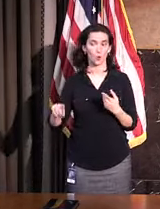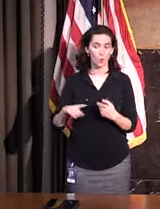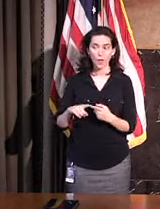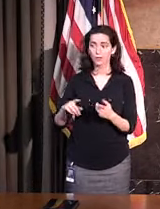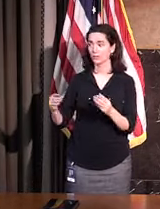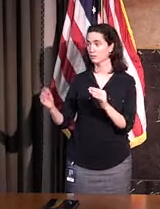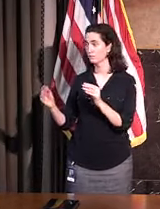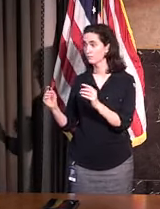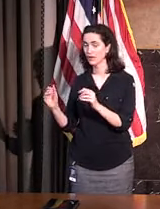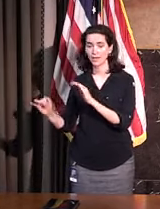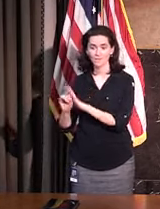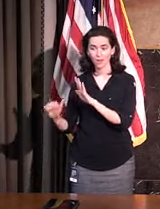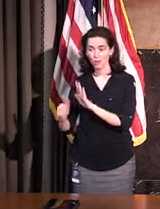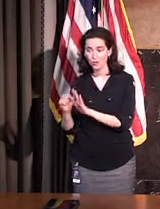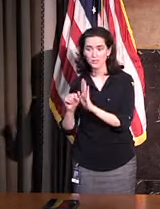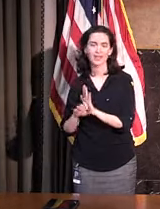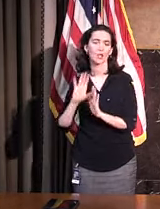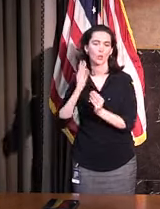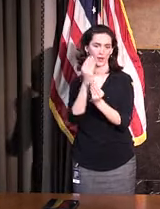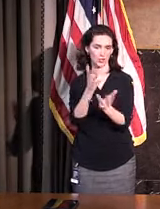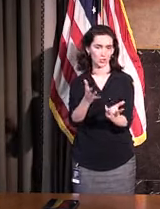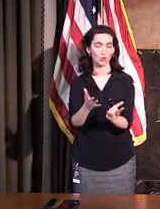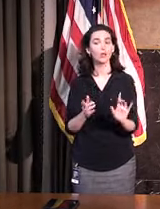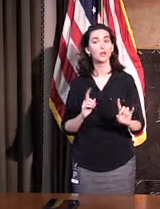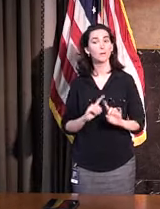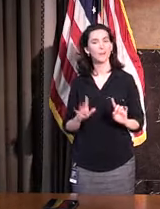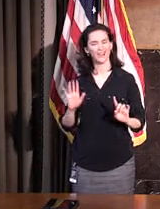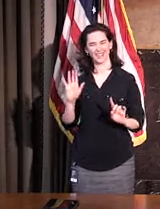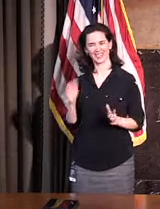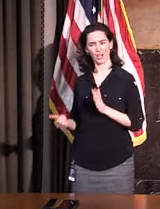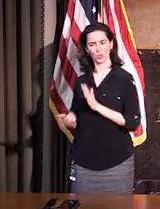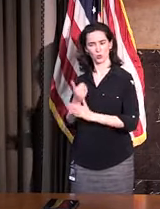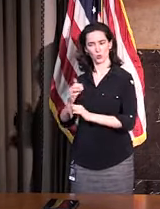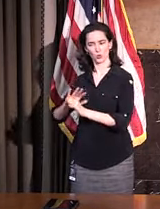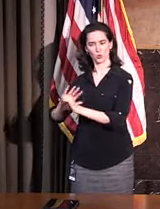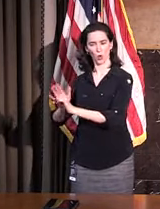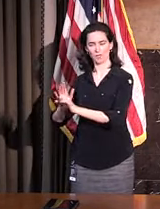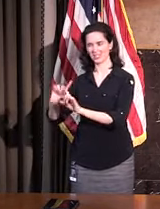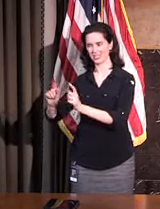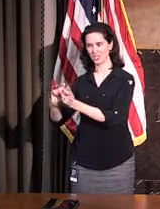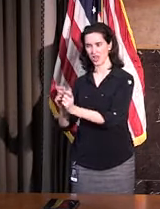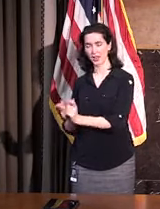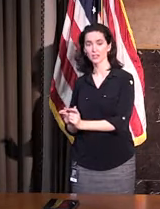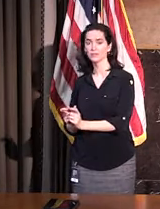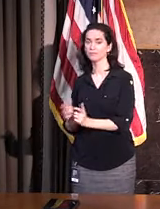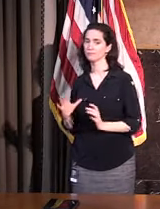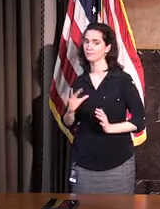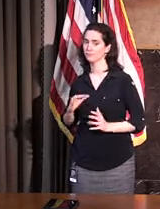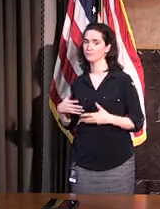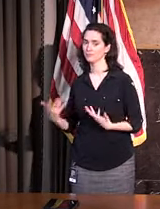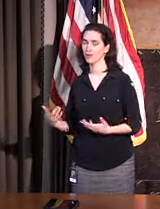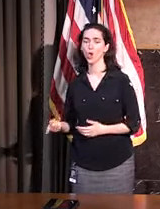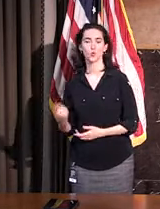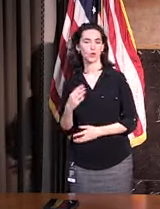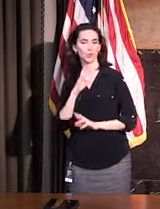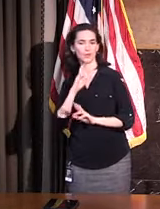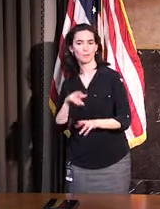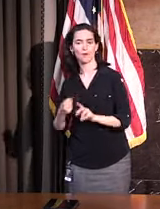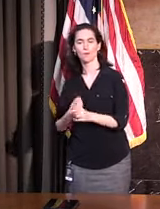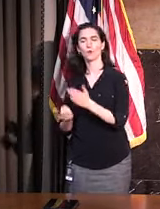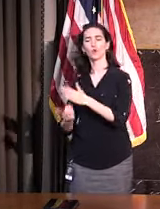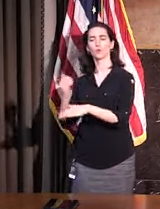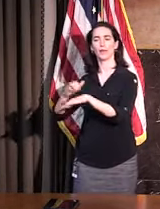changes. Some encouraging news with the variant is additional data has come out, this time from a report in the New England